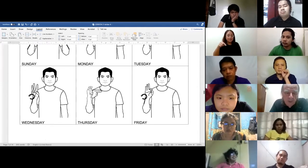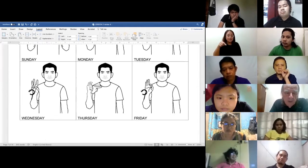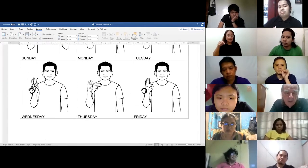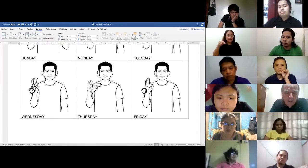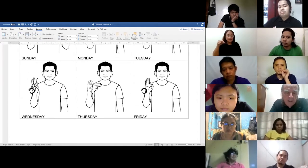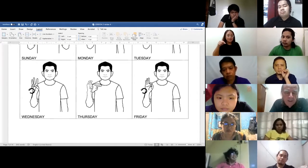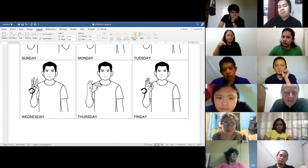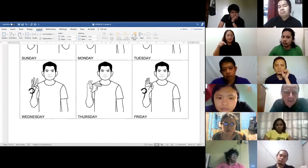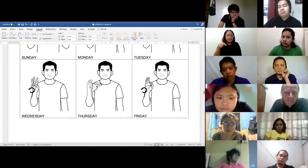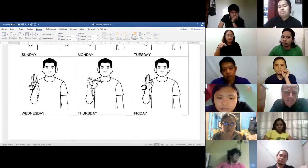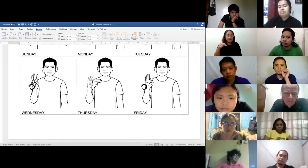And then